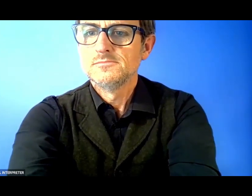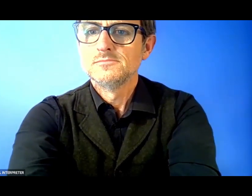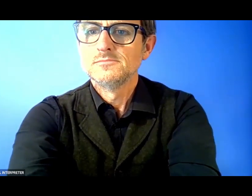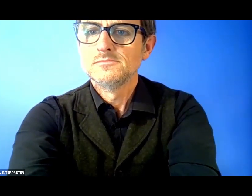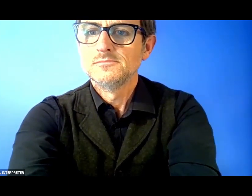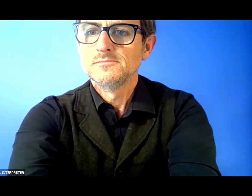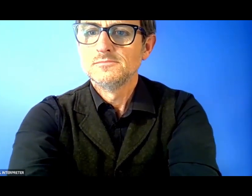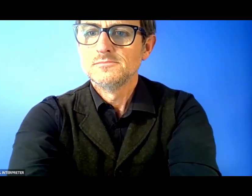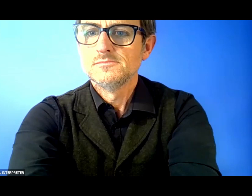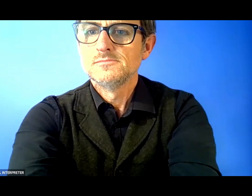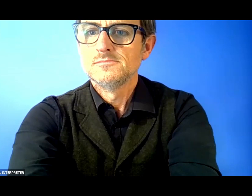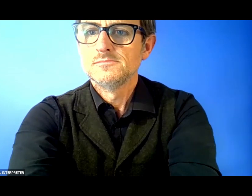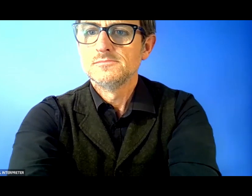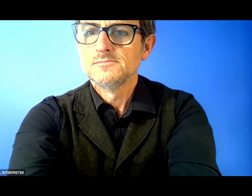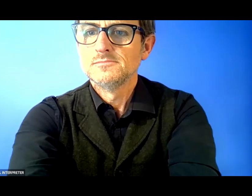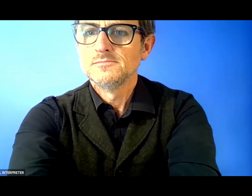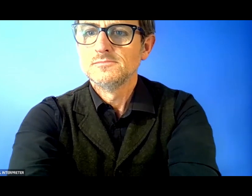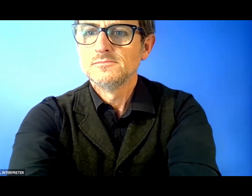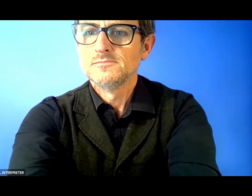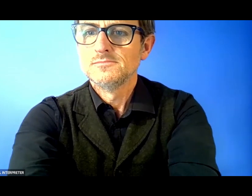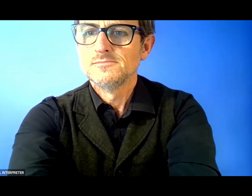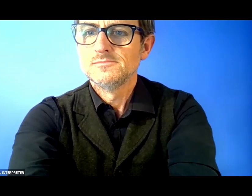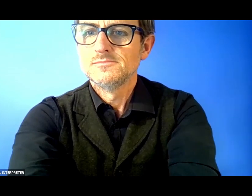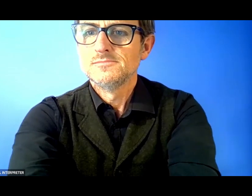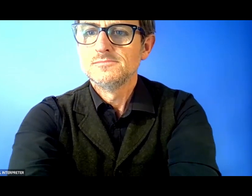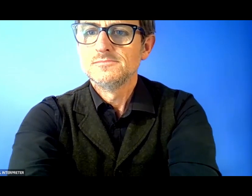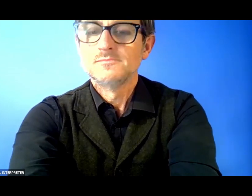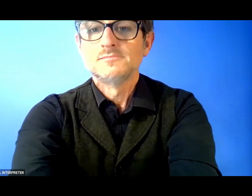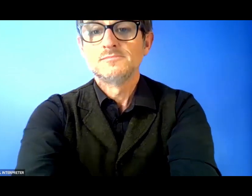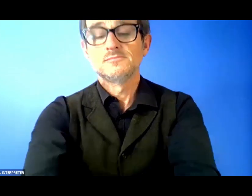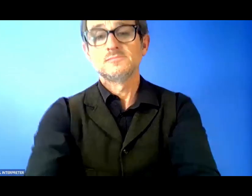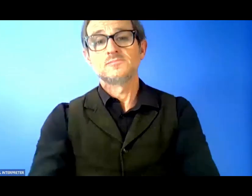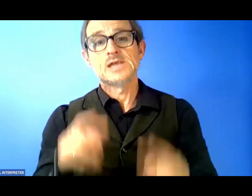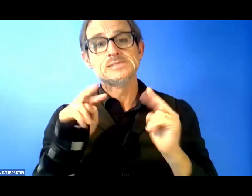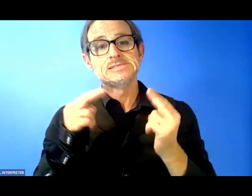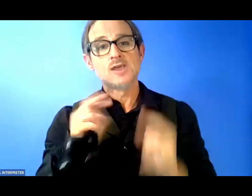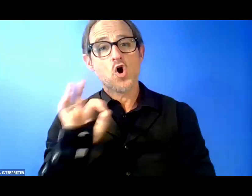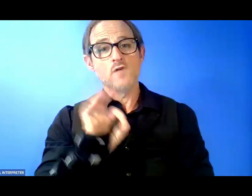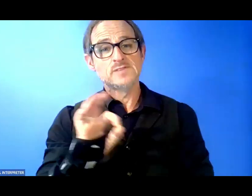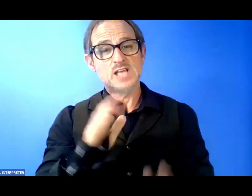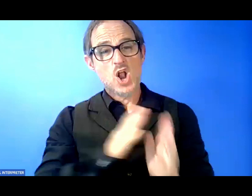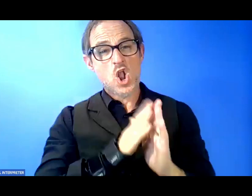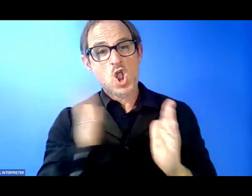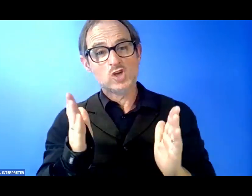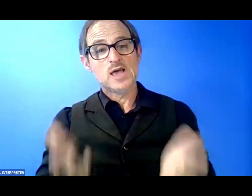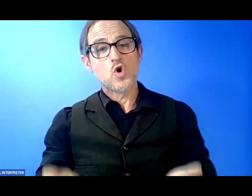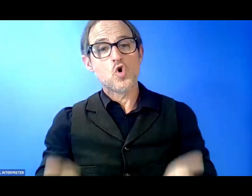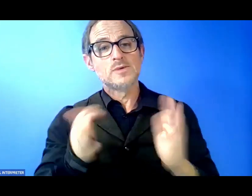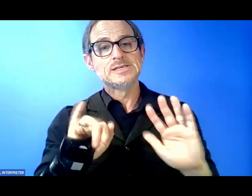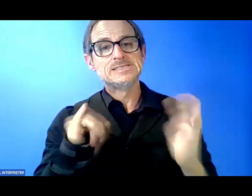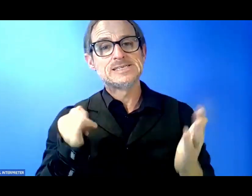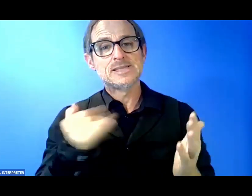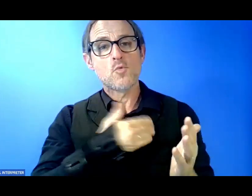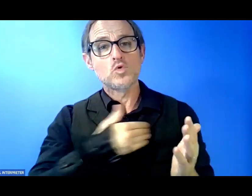are Arno. You can see us in our office. It's been a long day for us. We are up since 6 o'clock in the morning